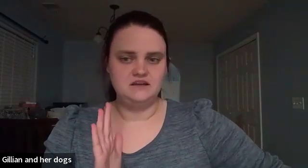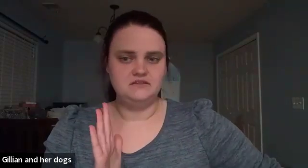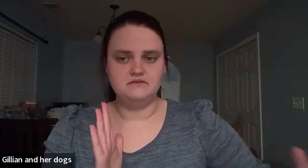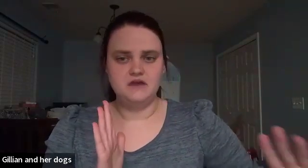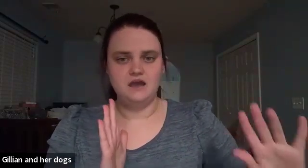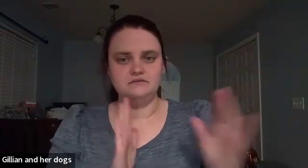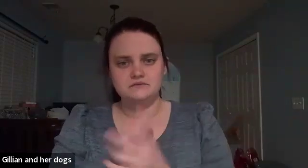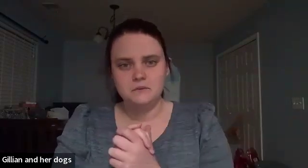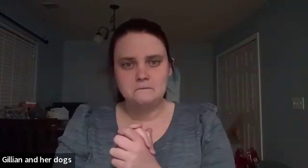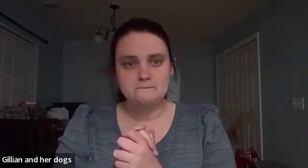Anything of that?